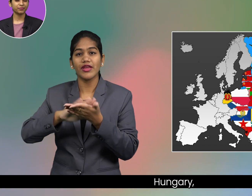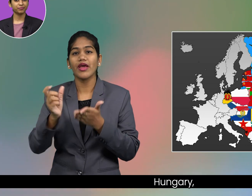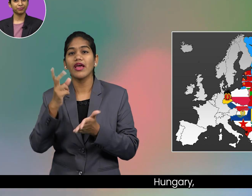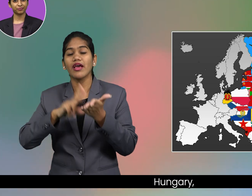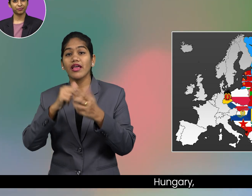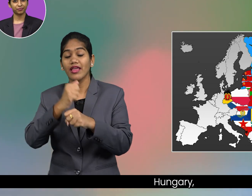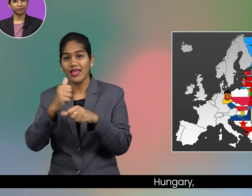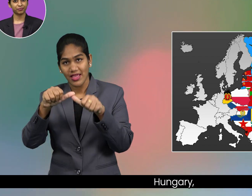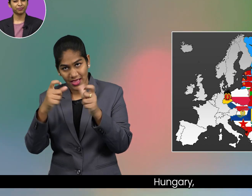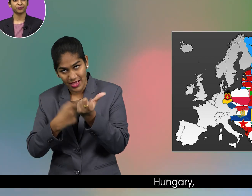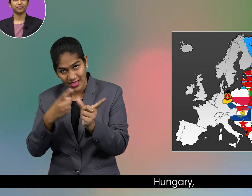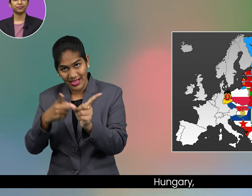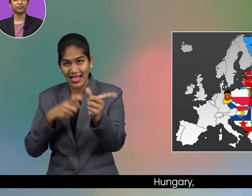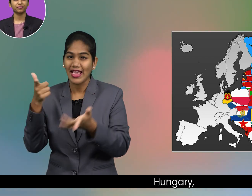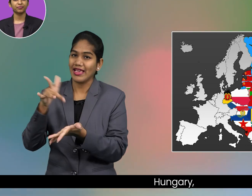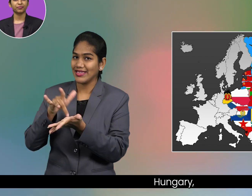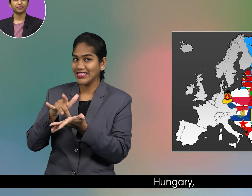Hungary,